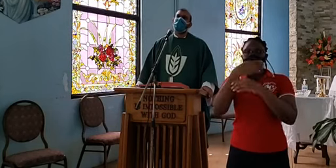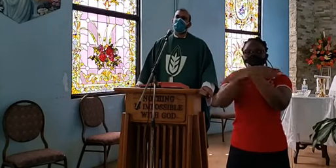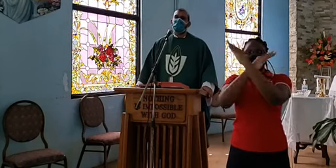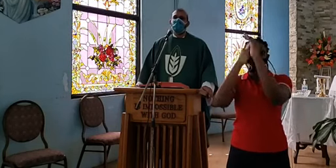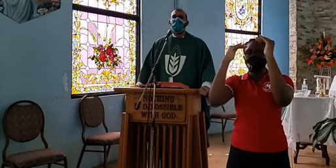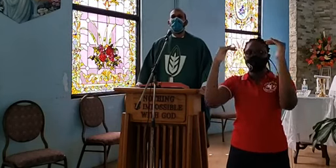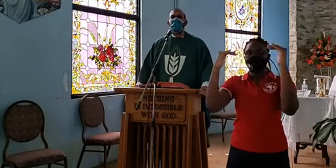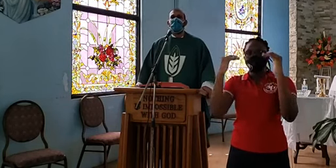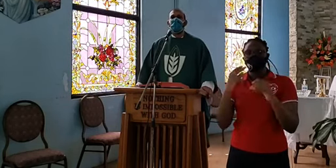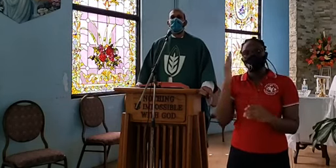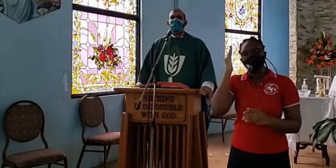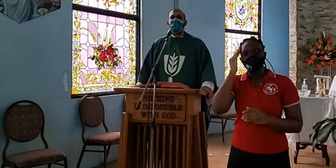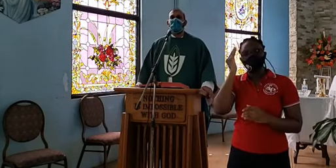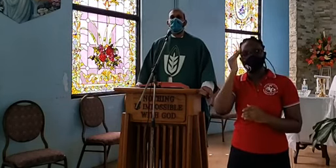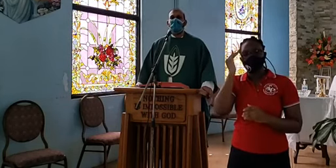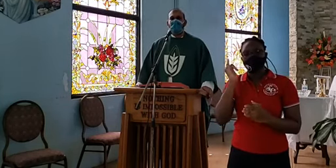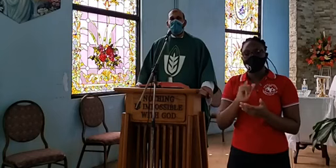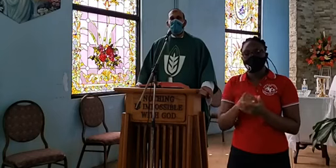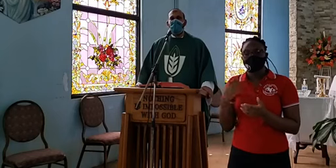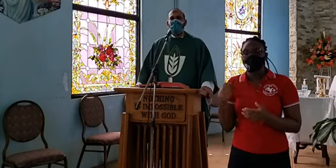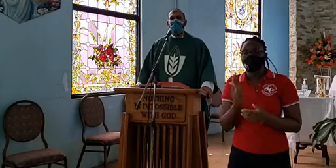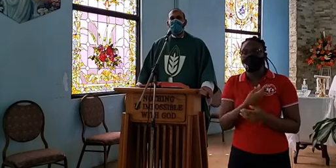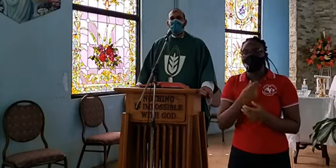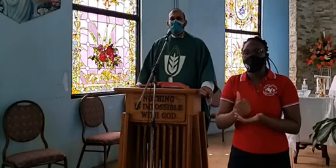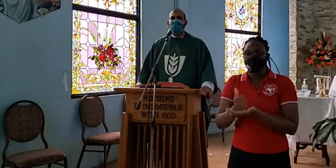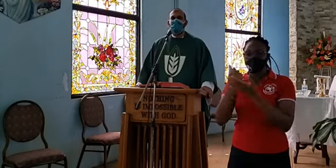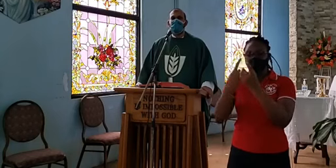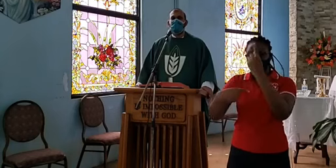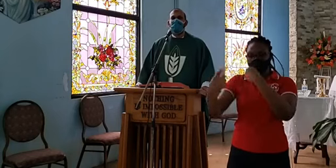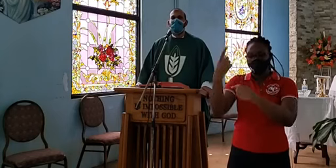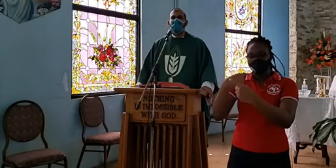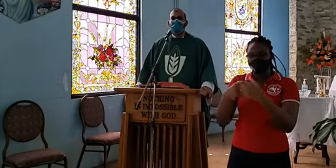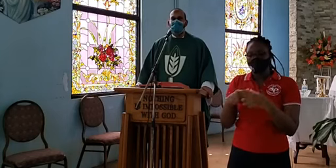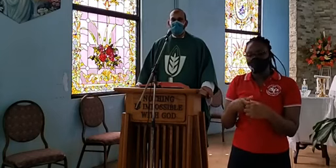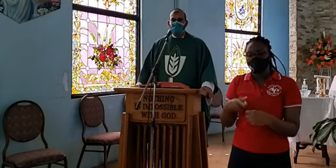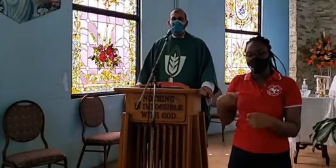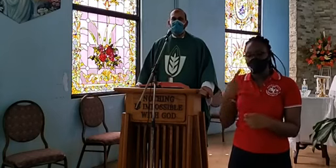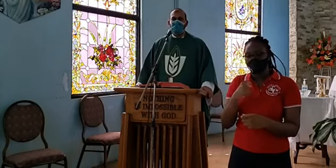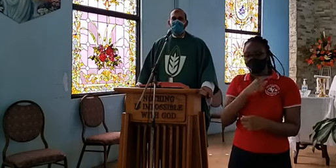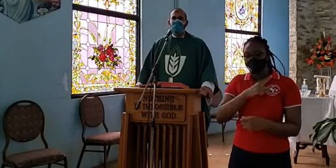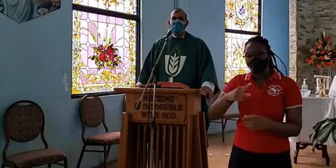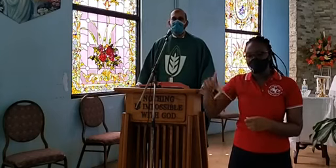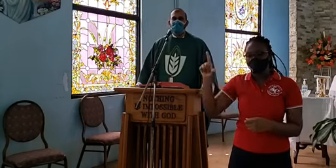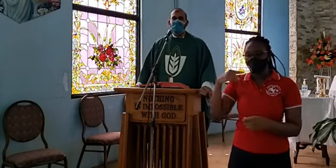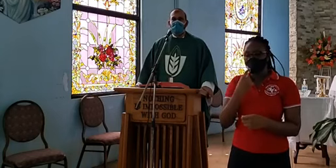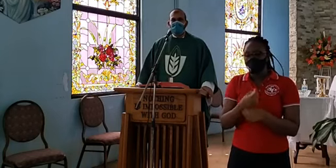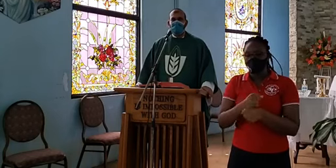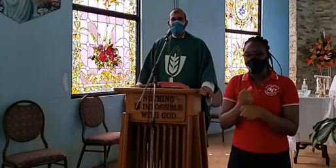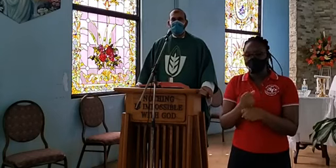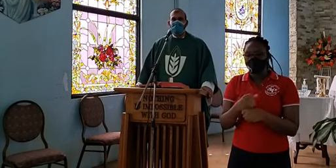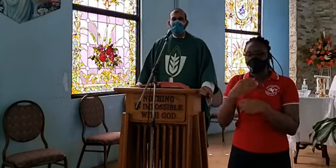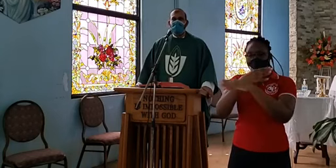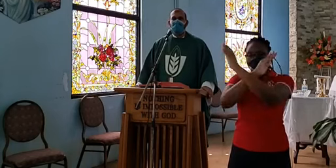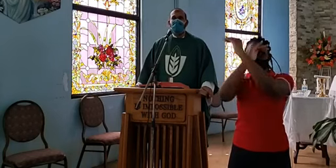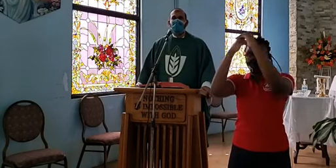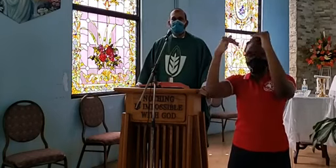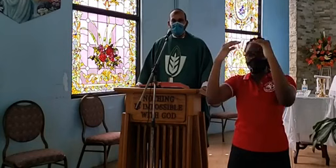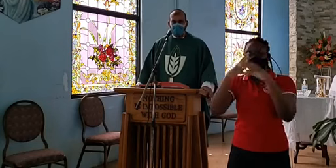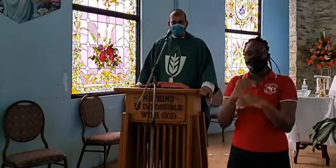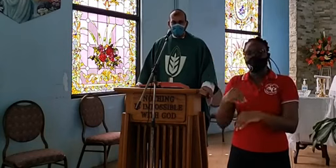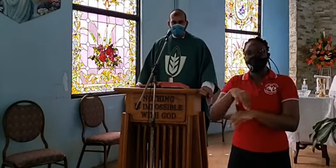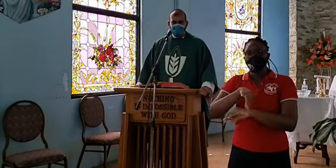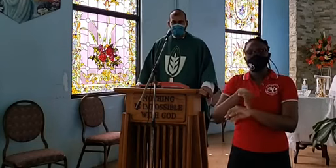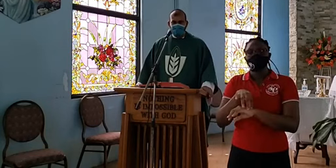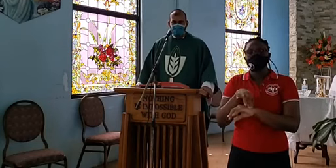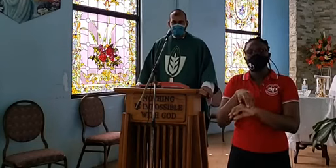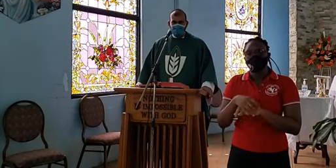heaven, knowing that our help comes from the Lord who made heaven and